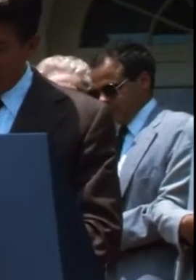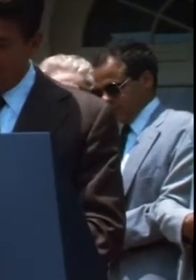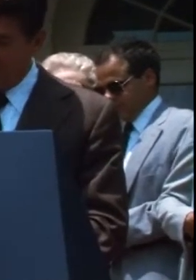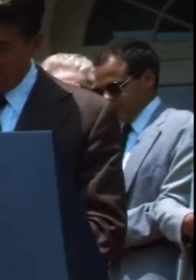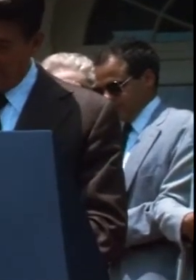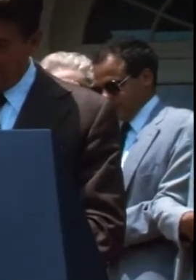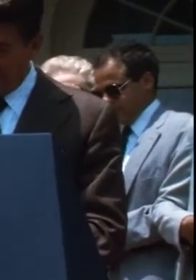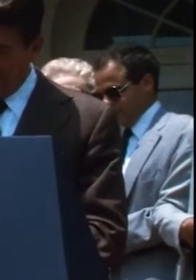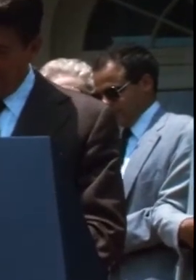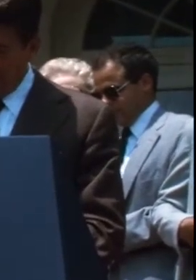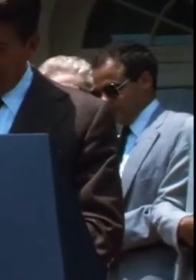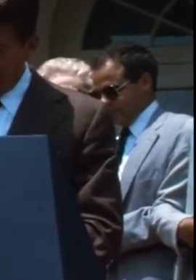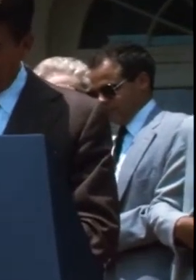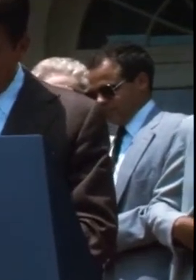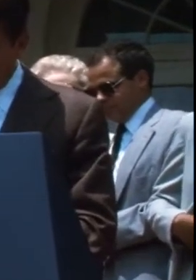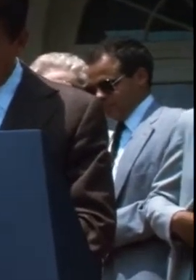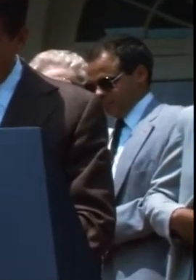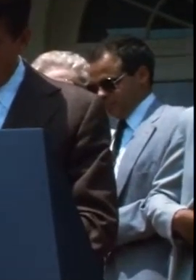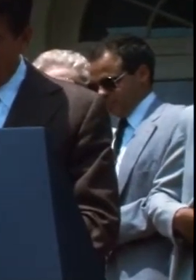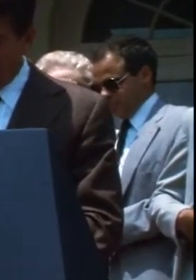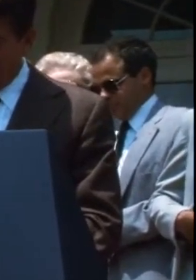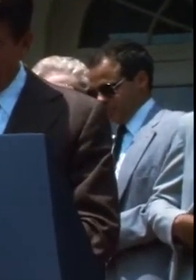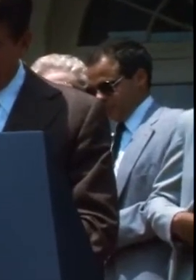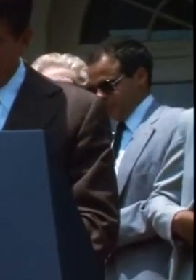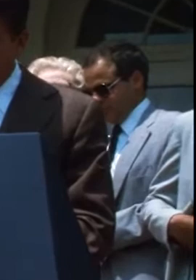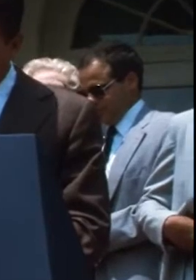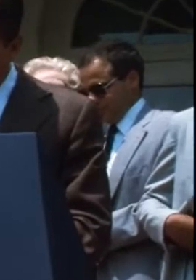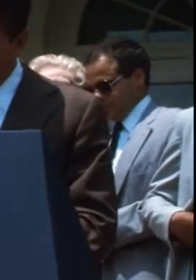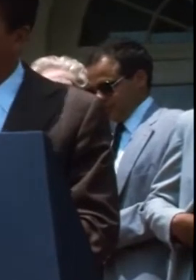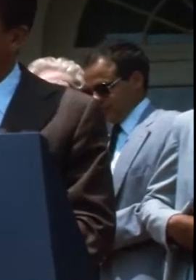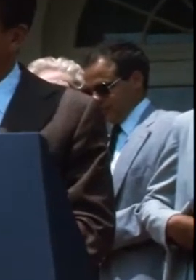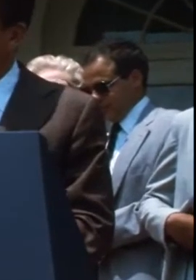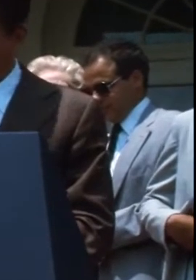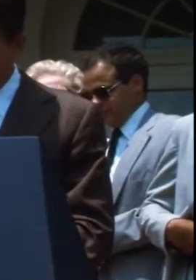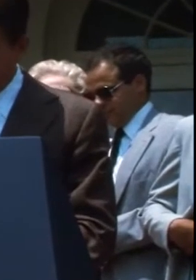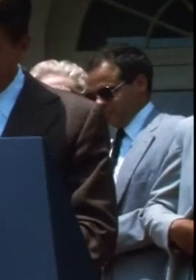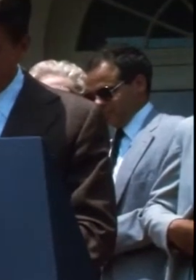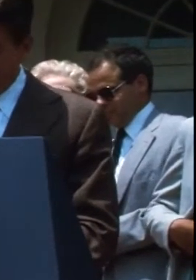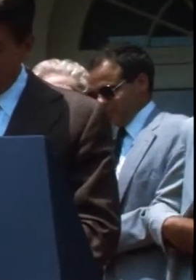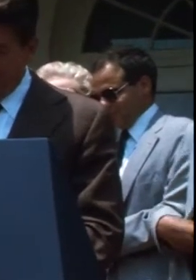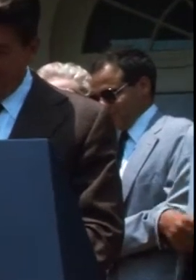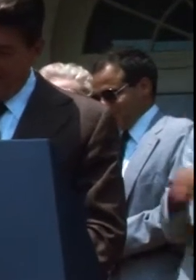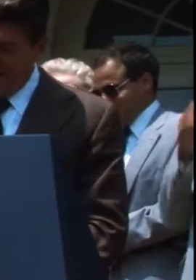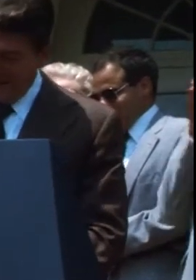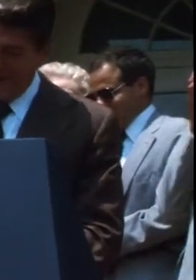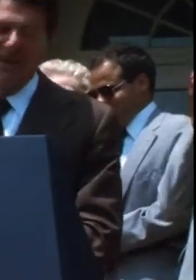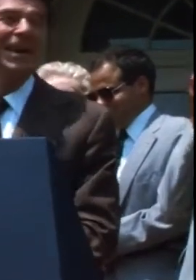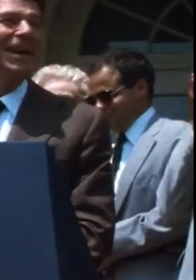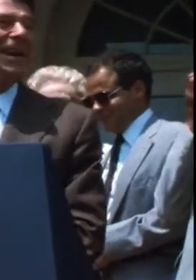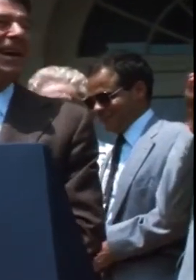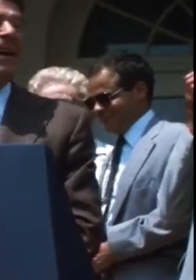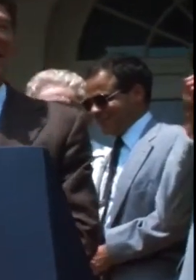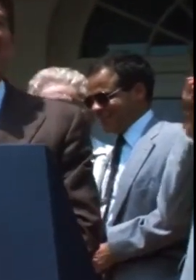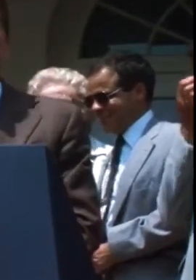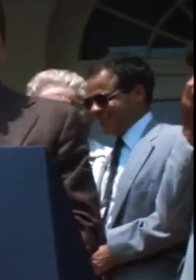and mountains meet." Well, now I would add women to that statement.